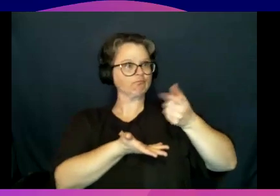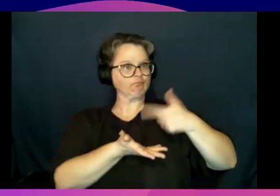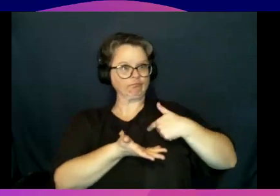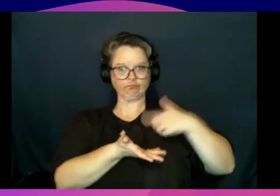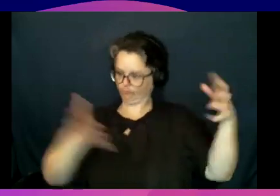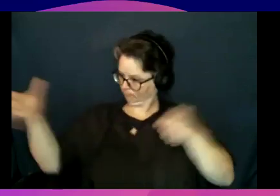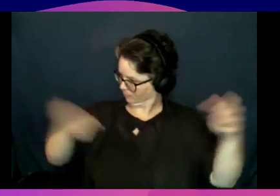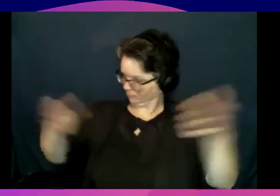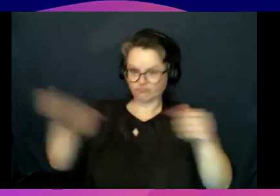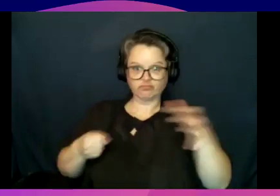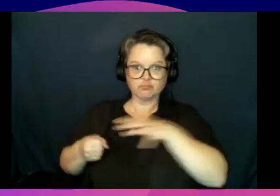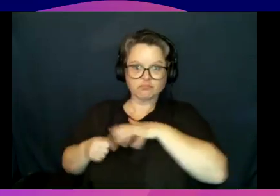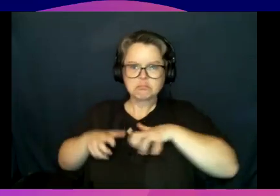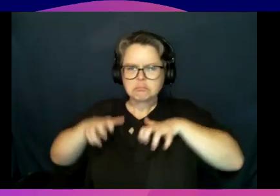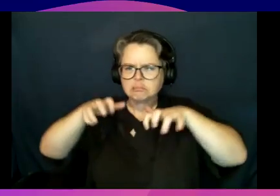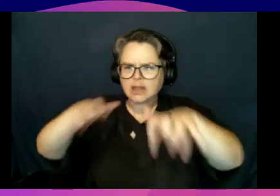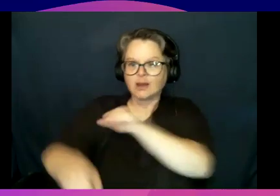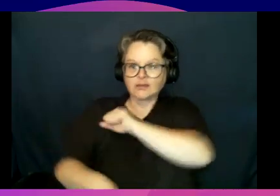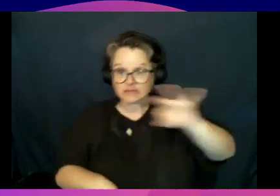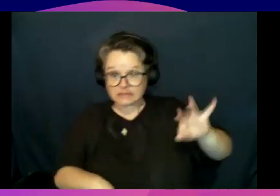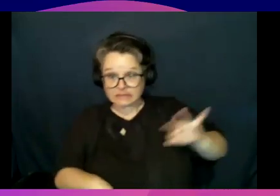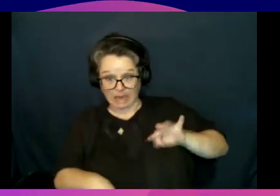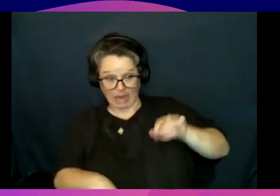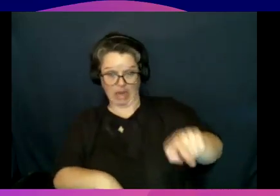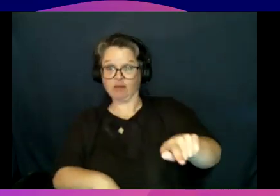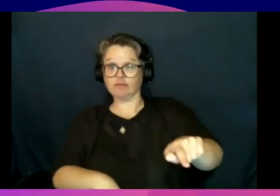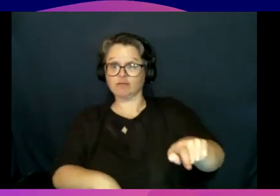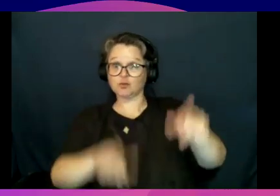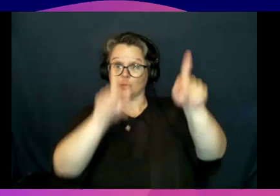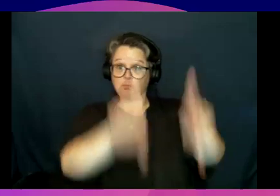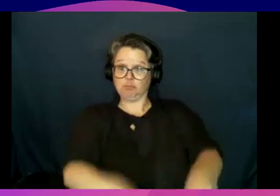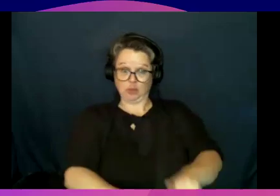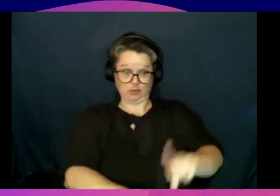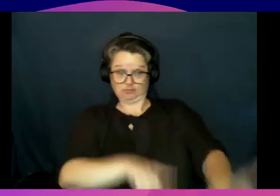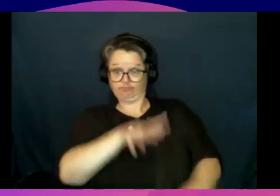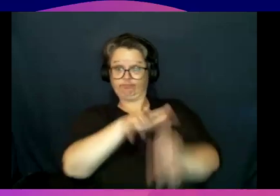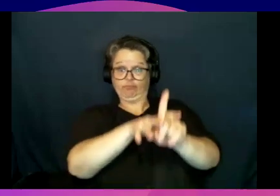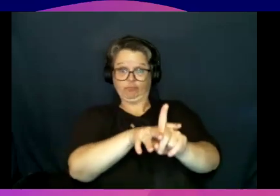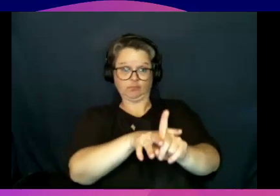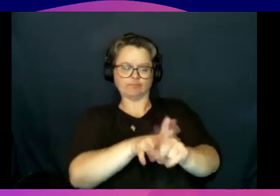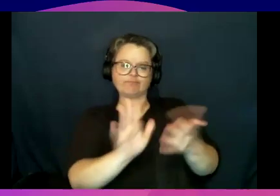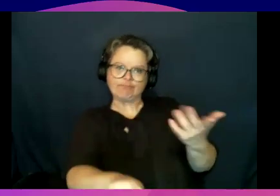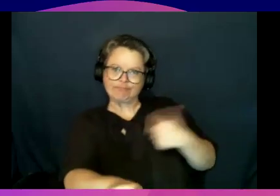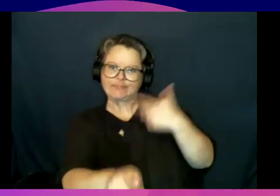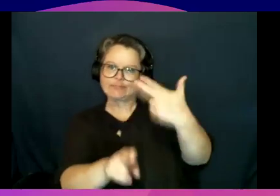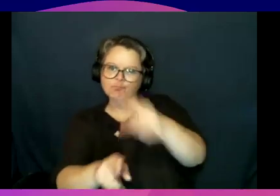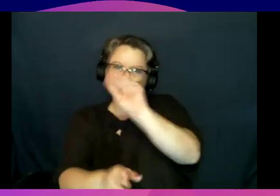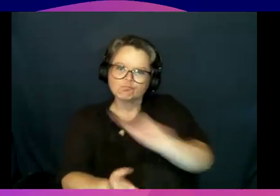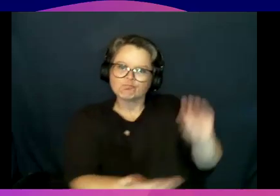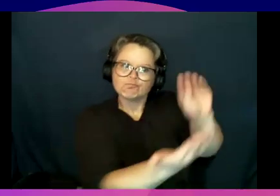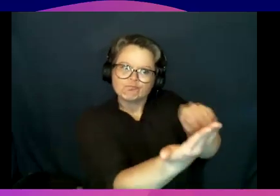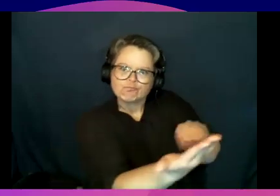have workers burning out, to have enough supports to make staff feel like their